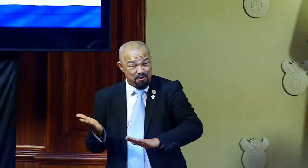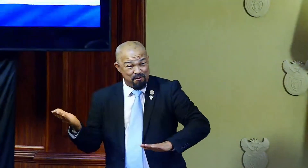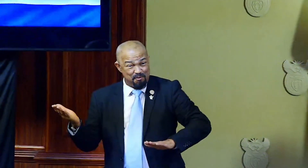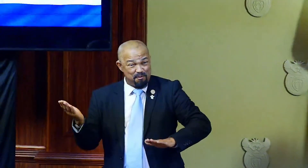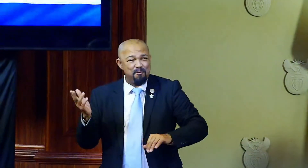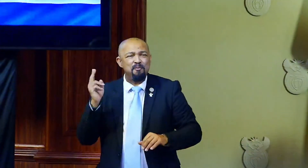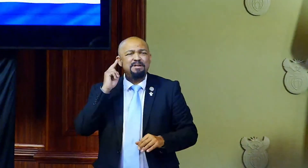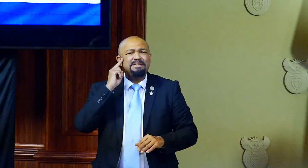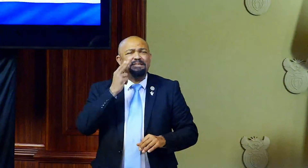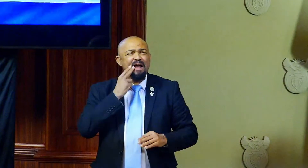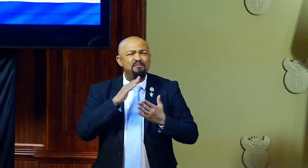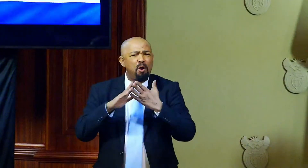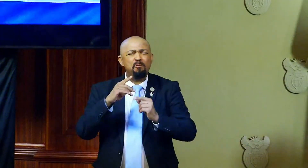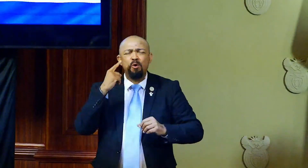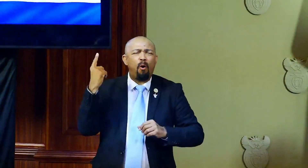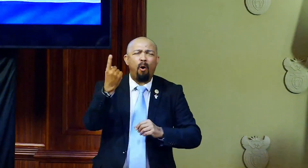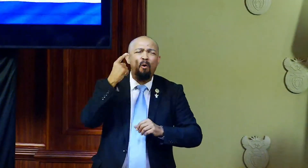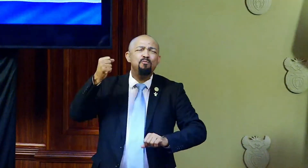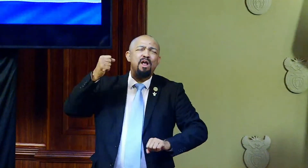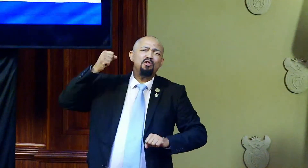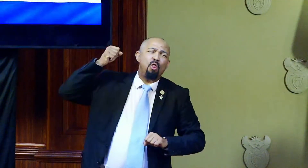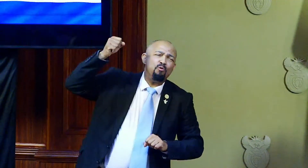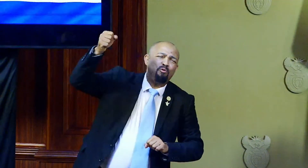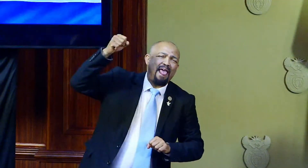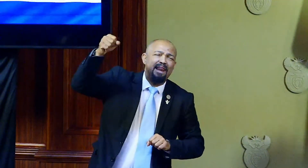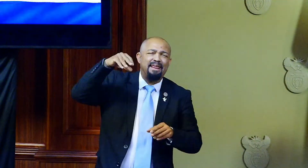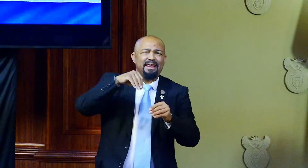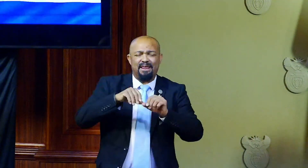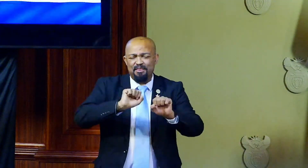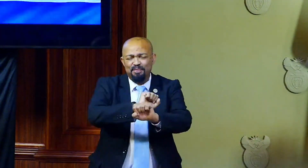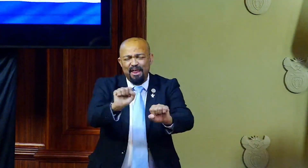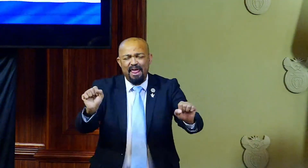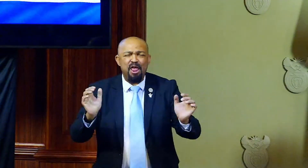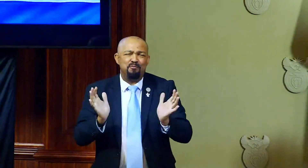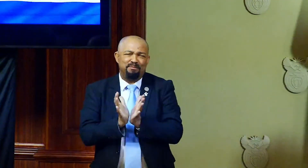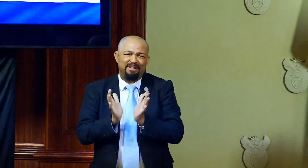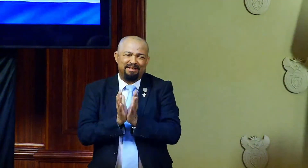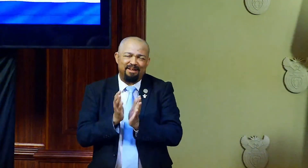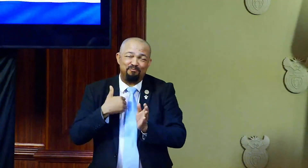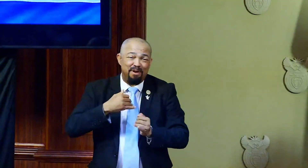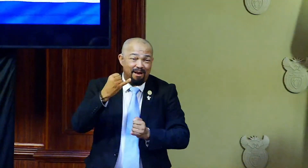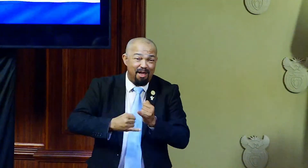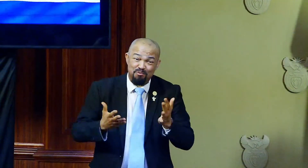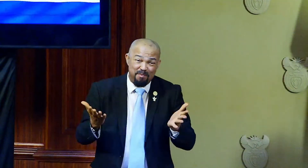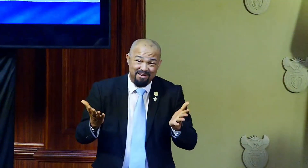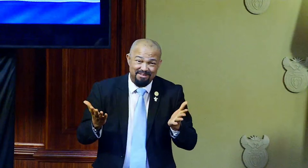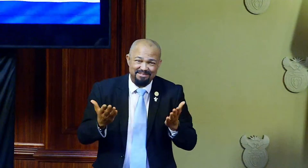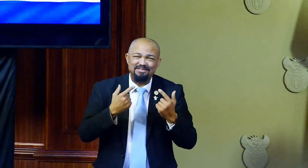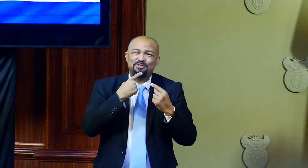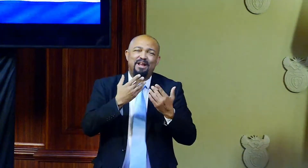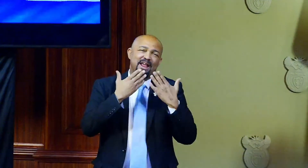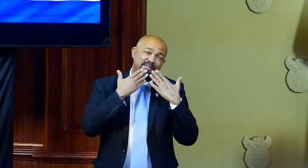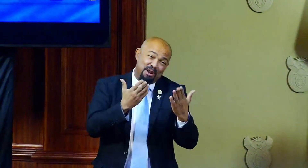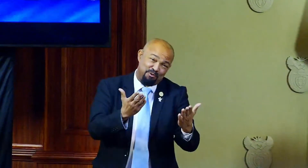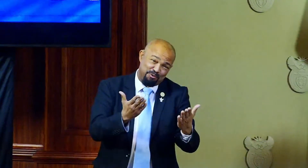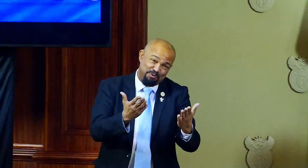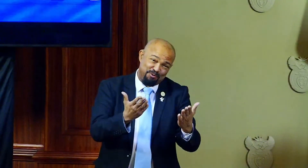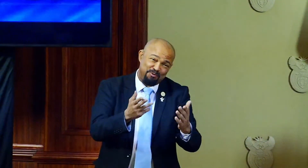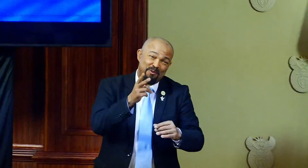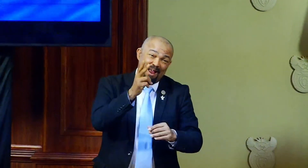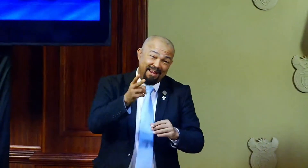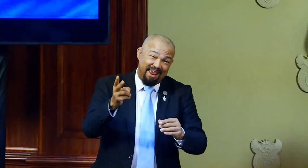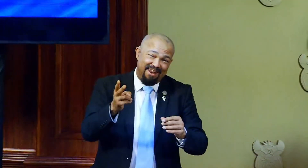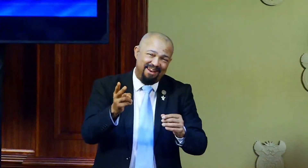So, before I go, to the deaf community, when we rallied in our meetings, I want to